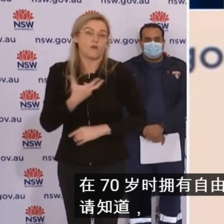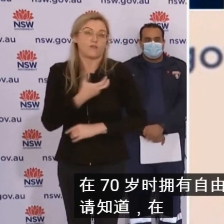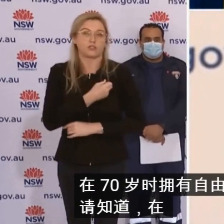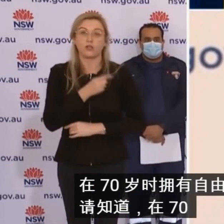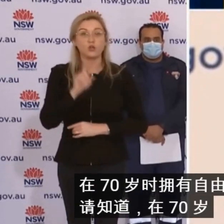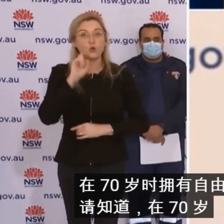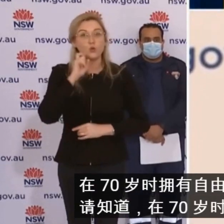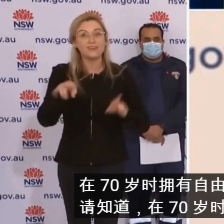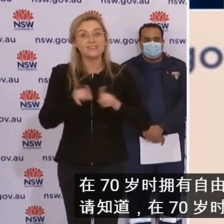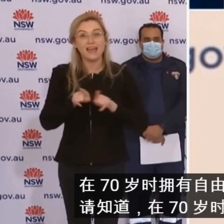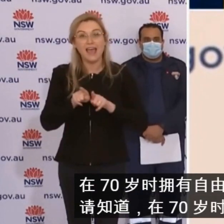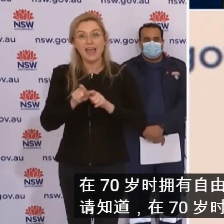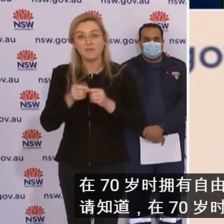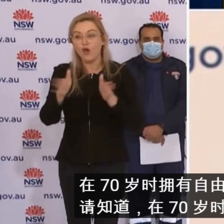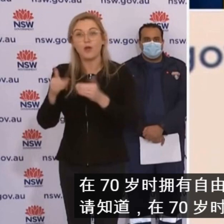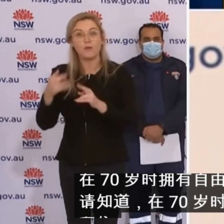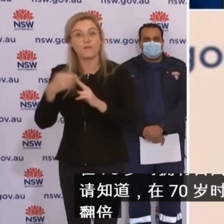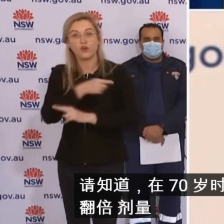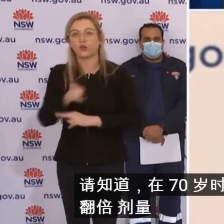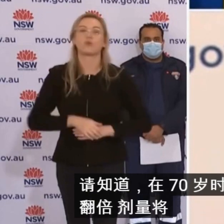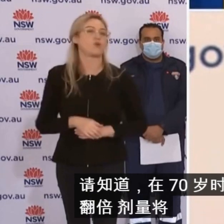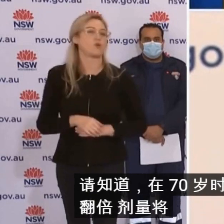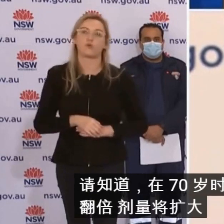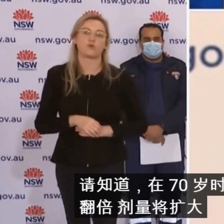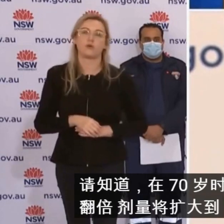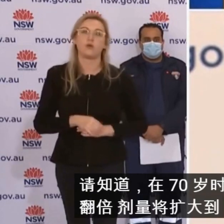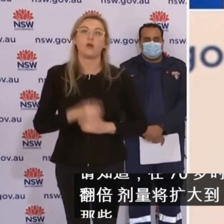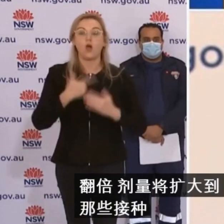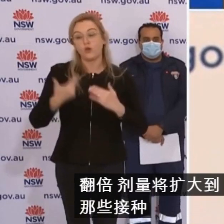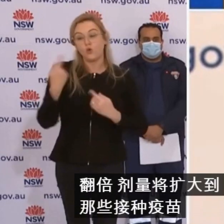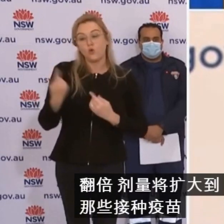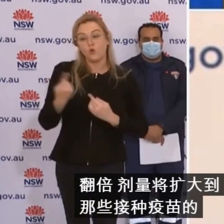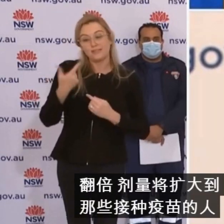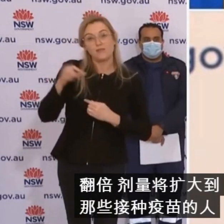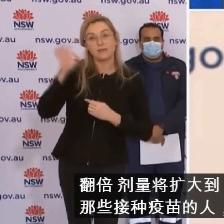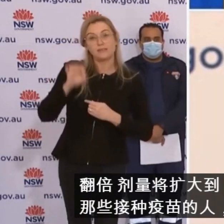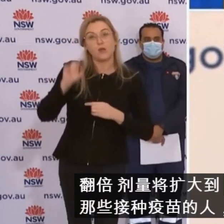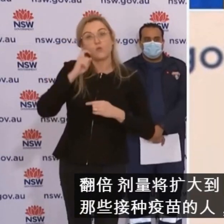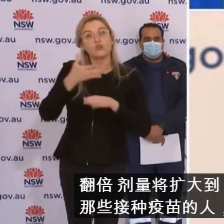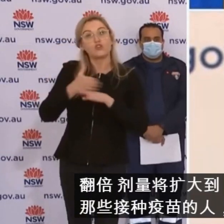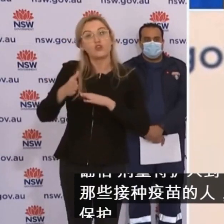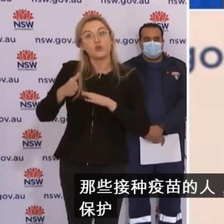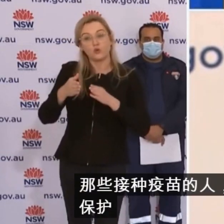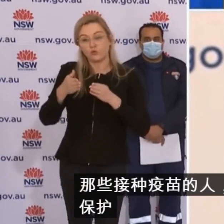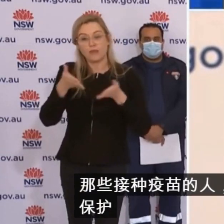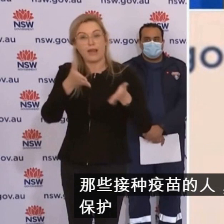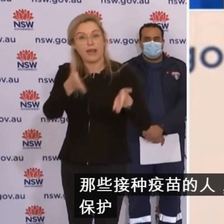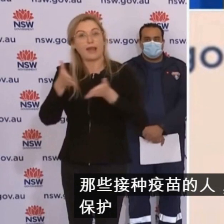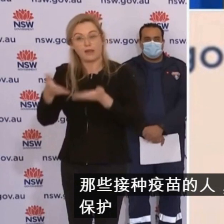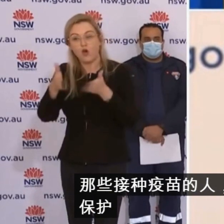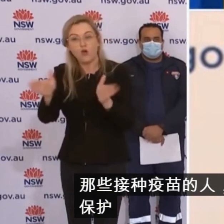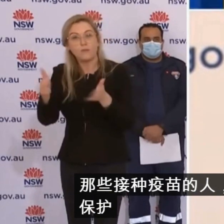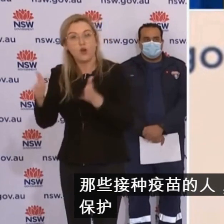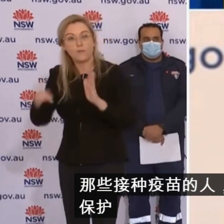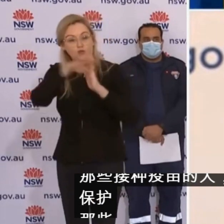Please know that those freedoms at 70% double dose will be extended to those that are vaccinated because we want to protect